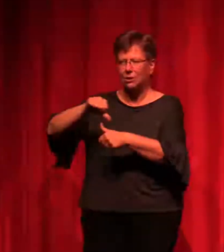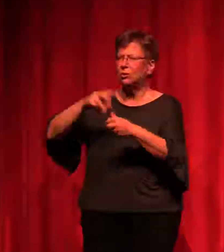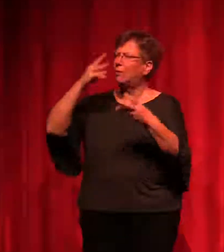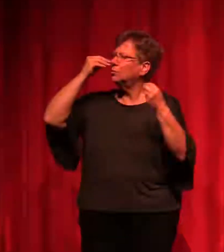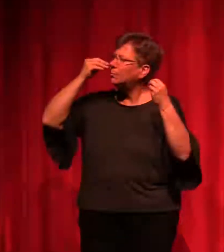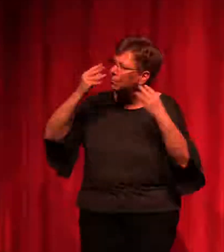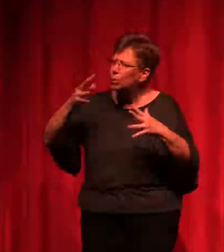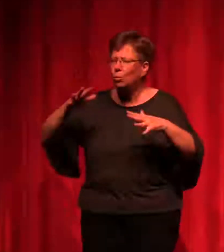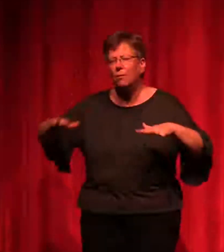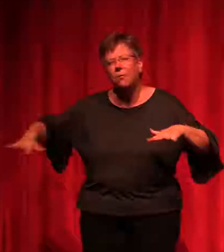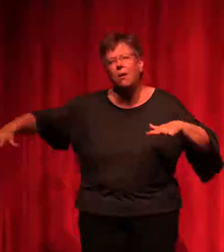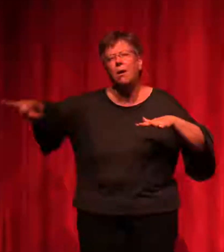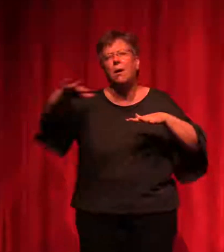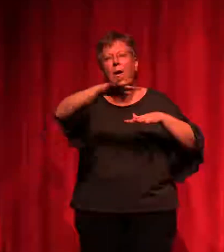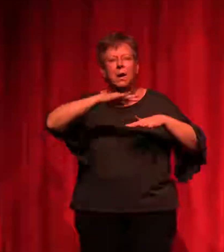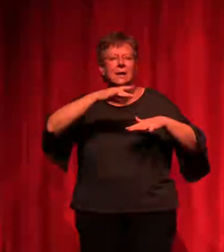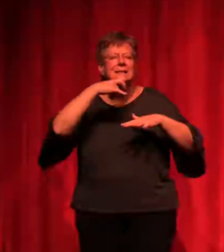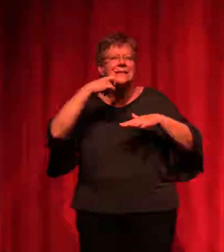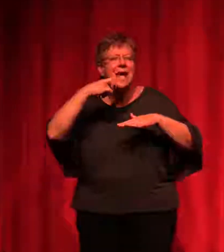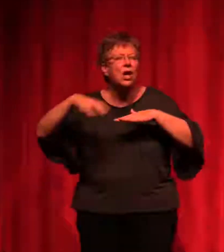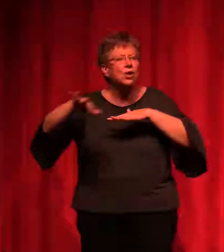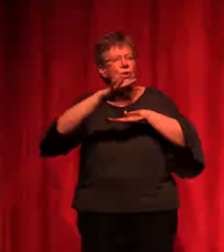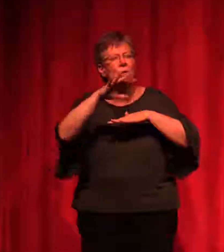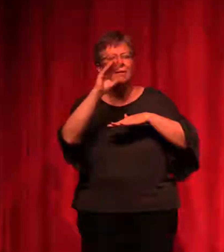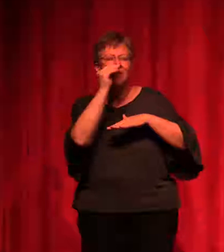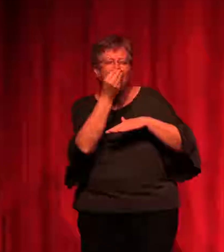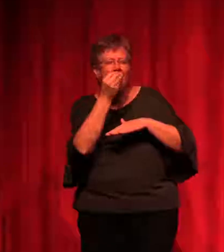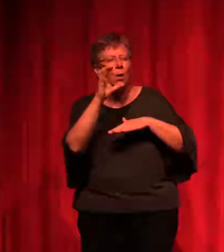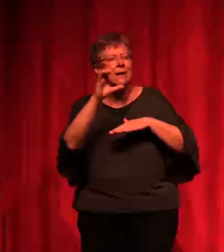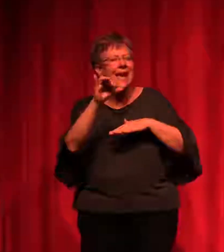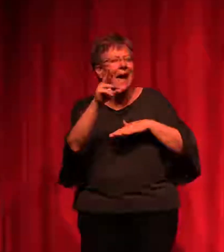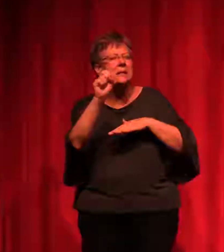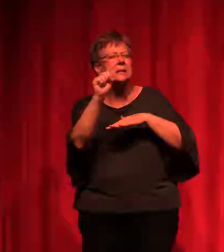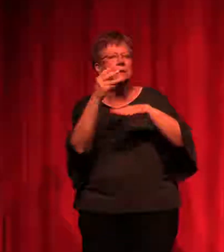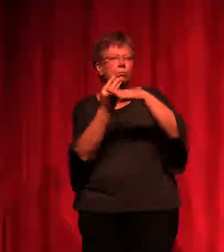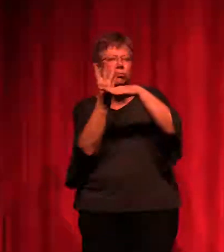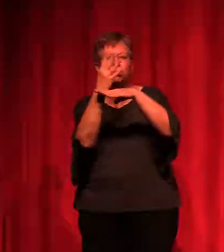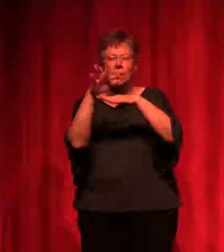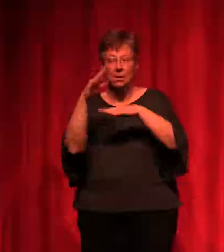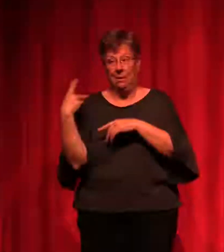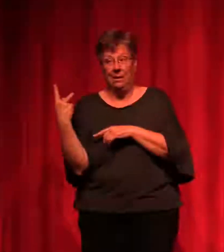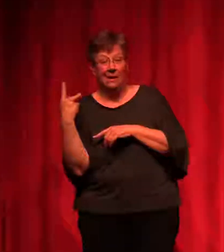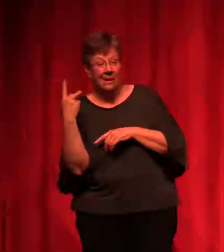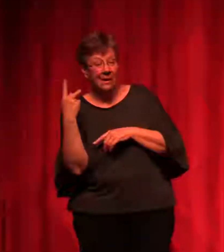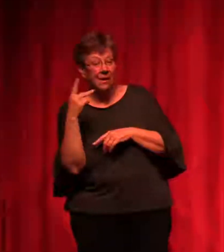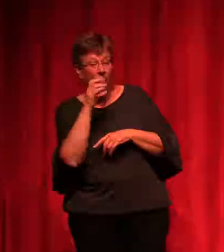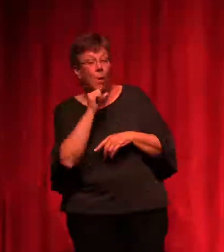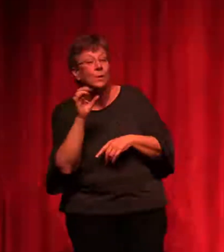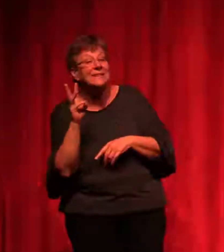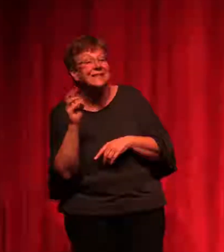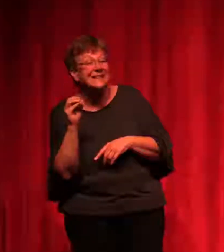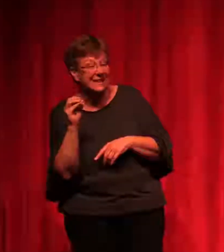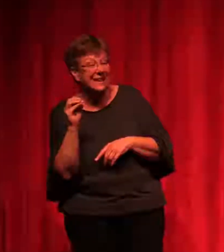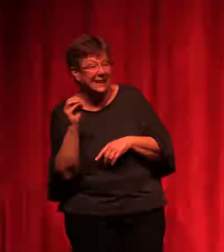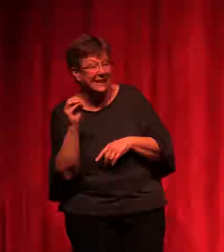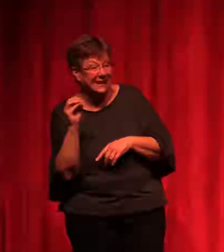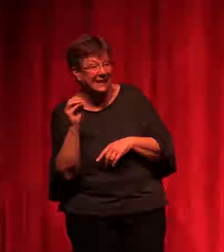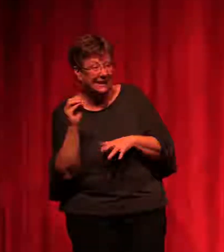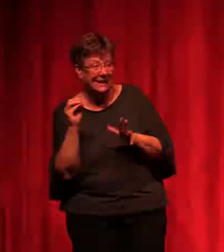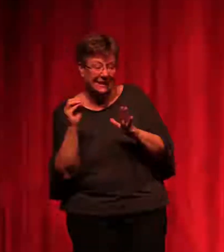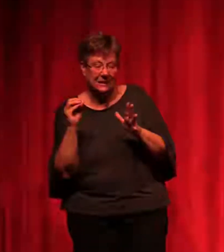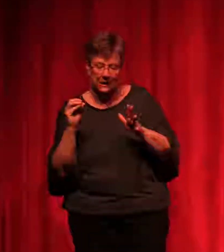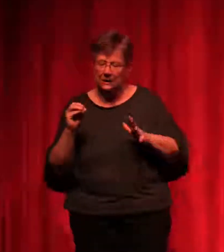and flowers are blooming, cactus everywhere, and we're both in our 60s. I'm the young one,